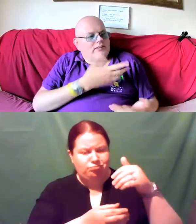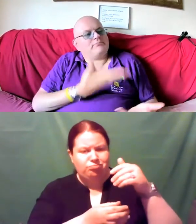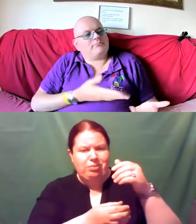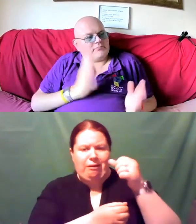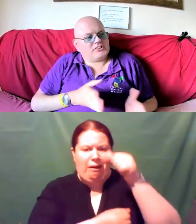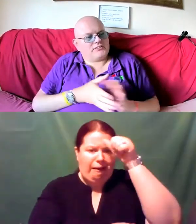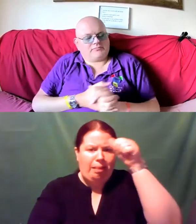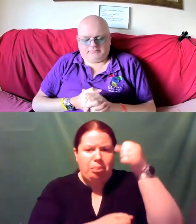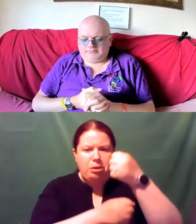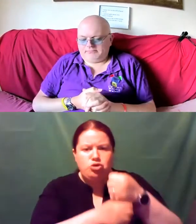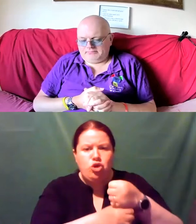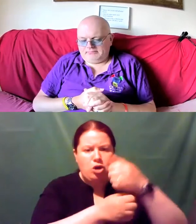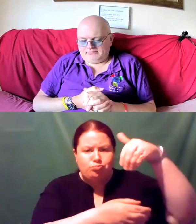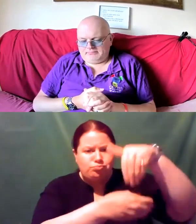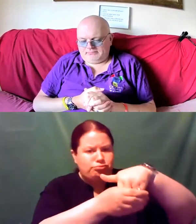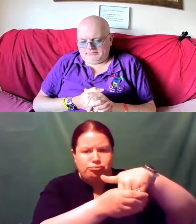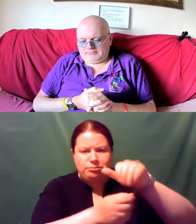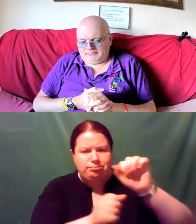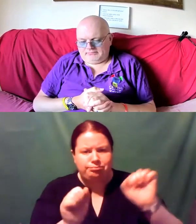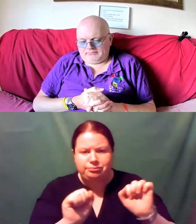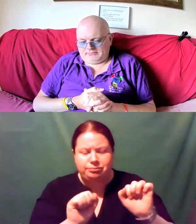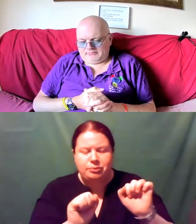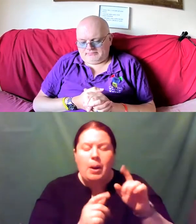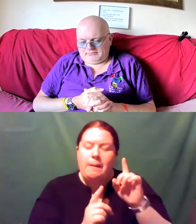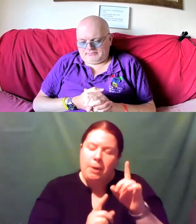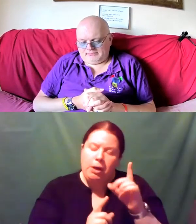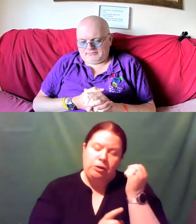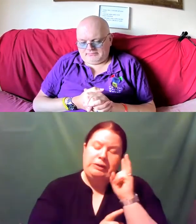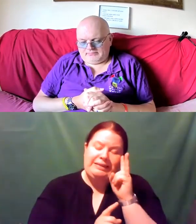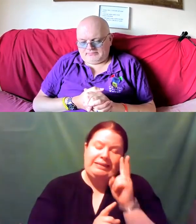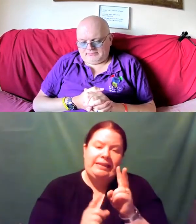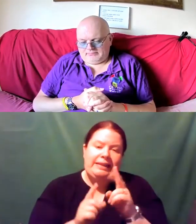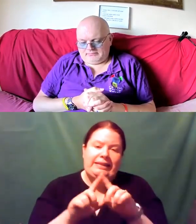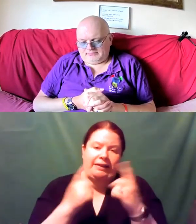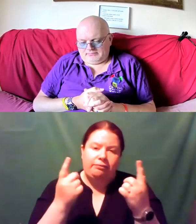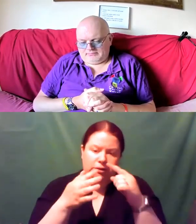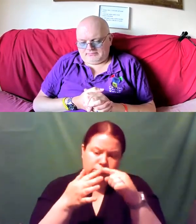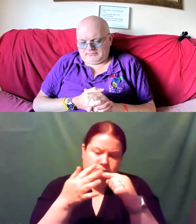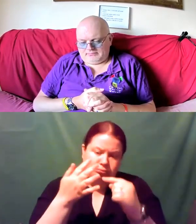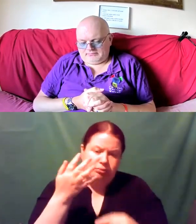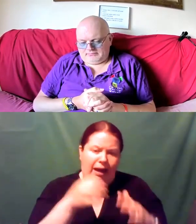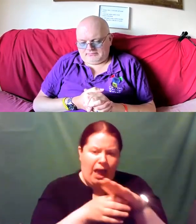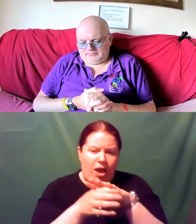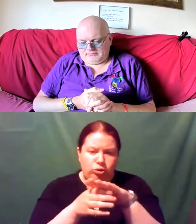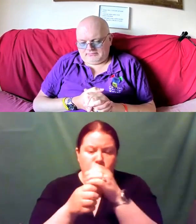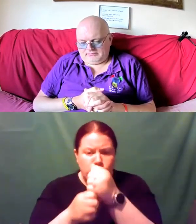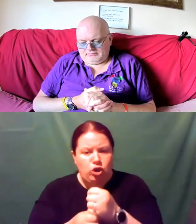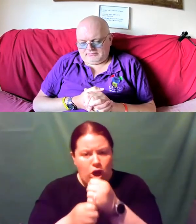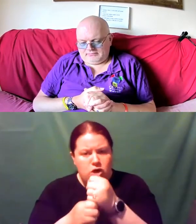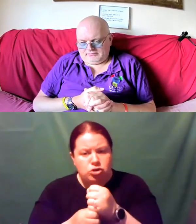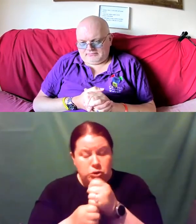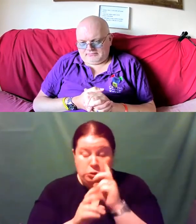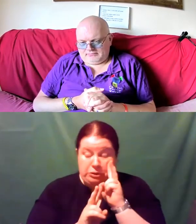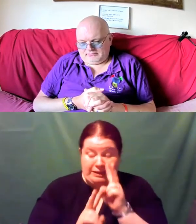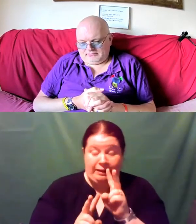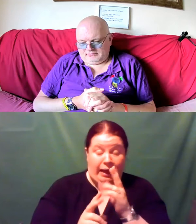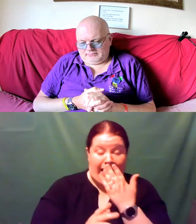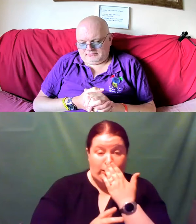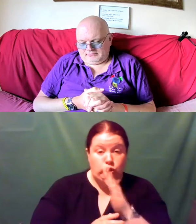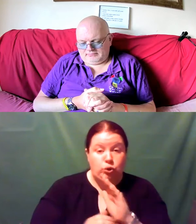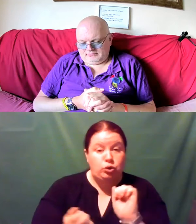that? I know you have really good knowledge of a number of different kind of denominations and areas. Do you see that kind of changing now? Do you think there's